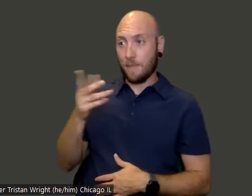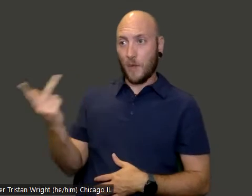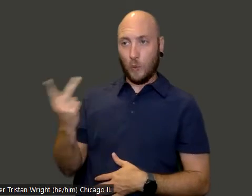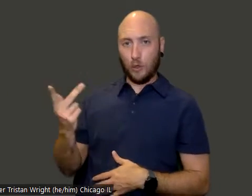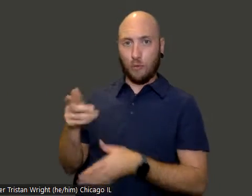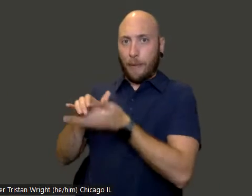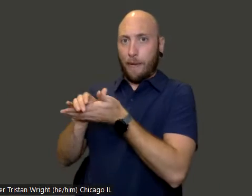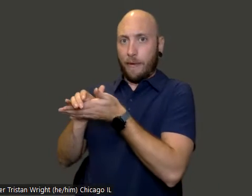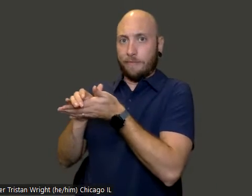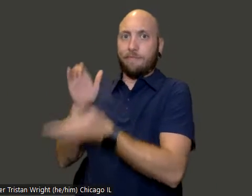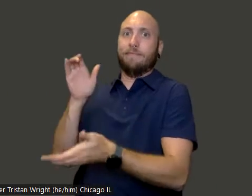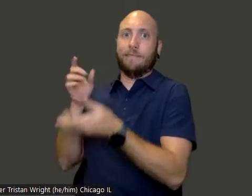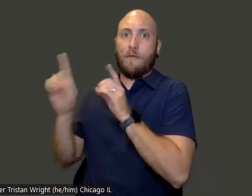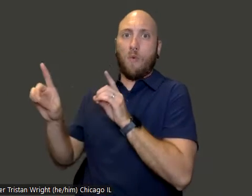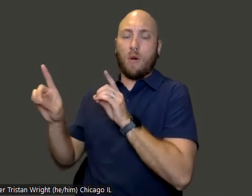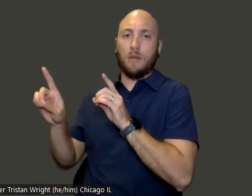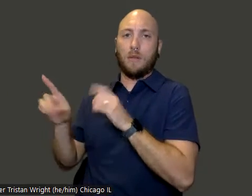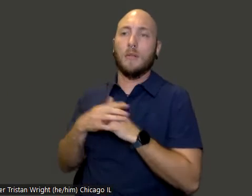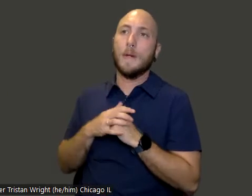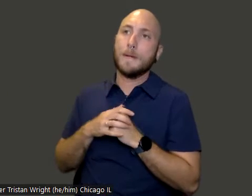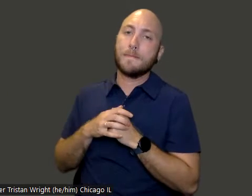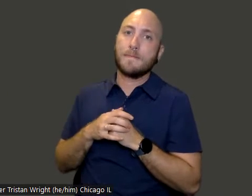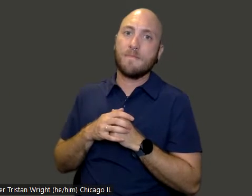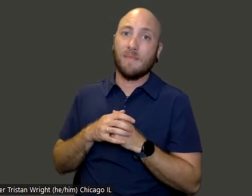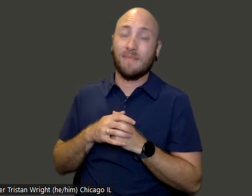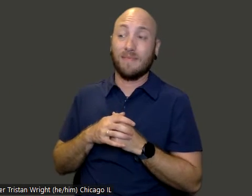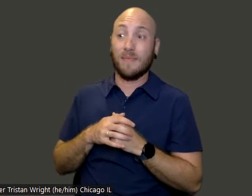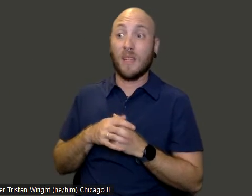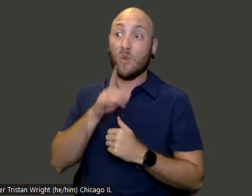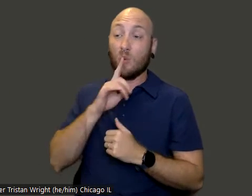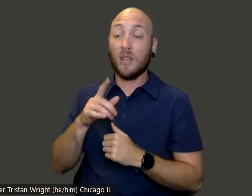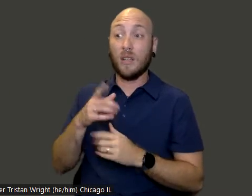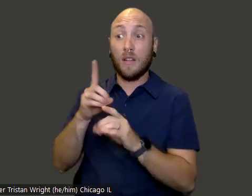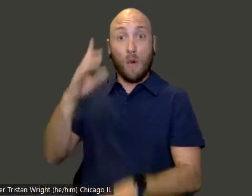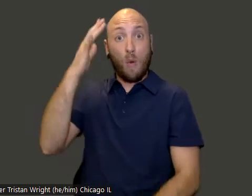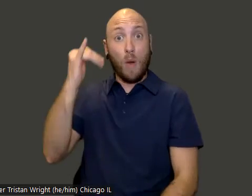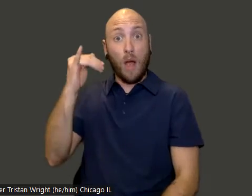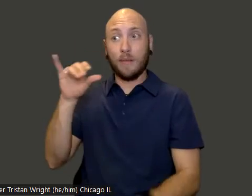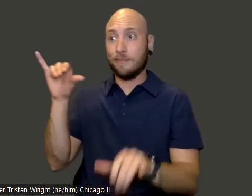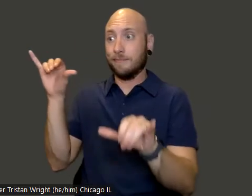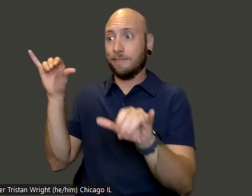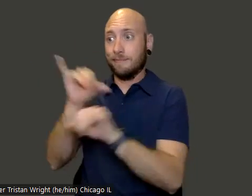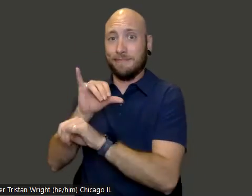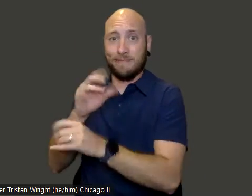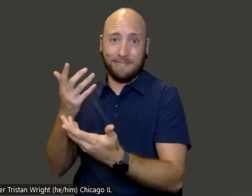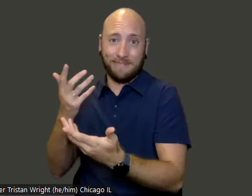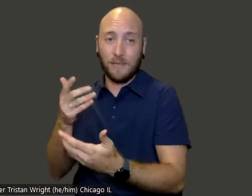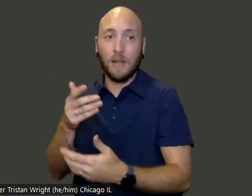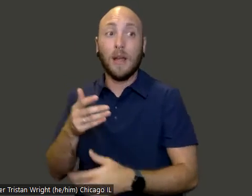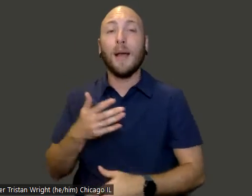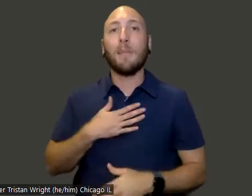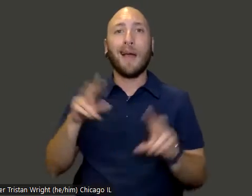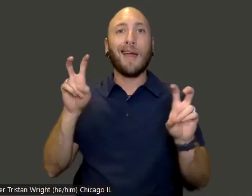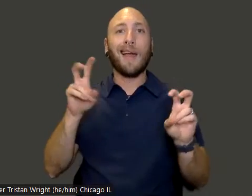Um, and drinking had a very, very big part of that. My mistress was the bar, and my friends,